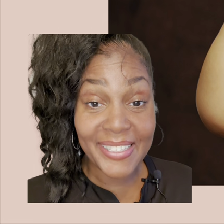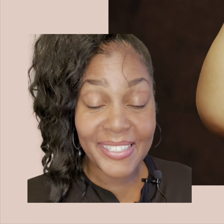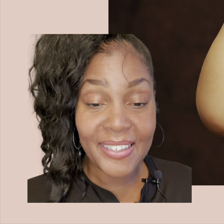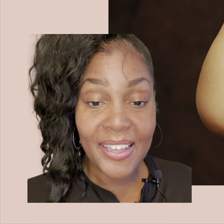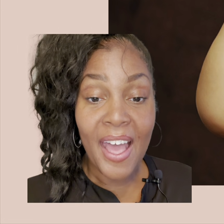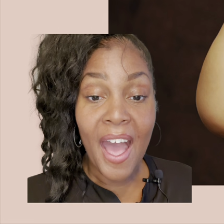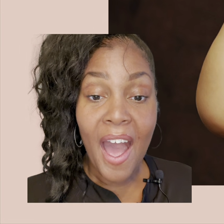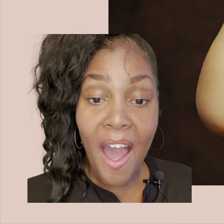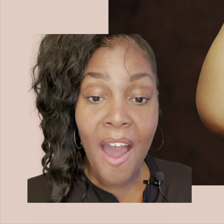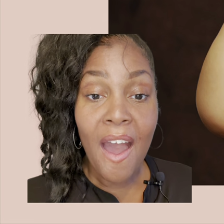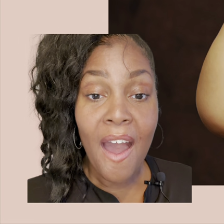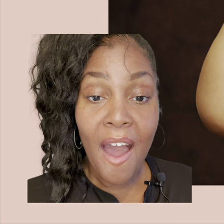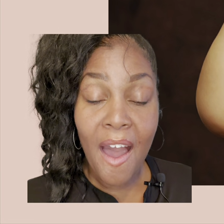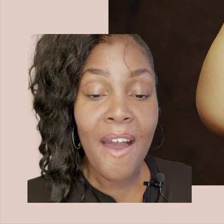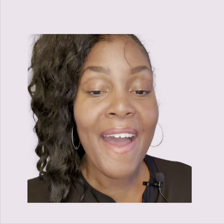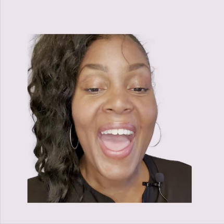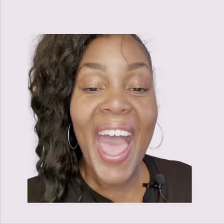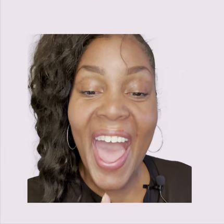Hat.